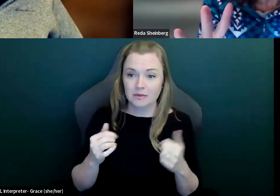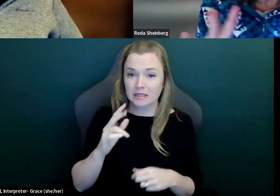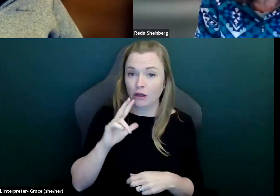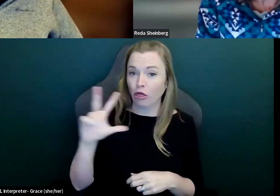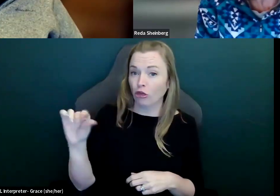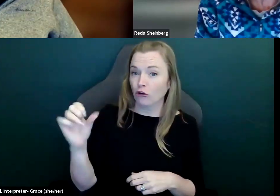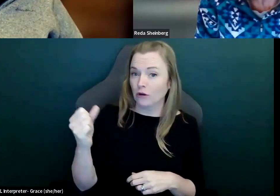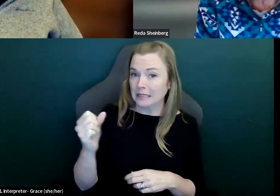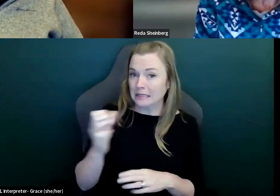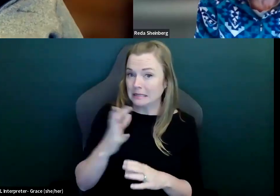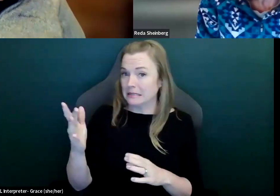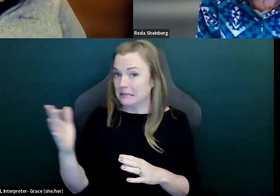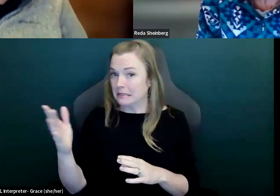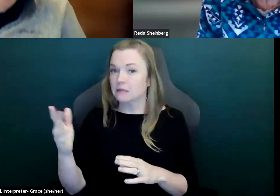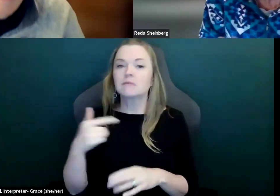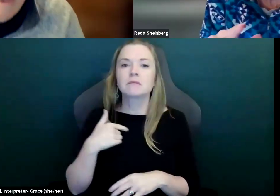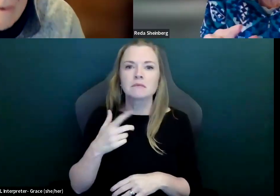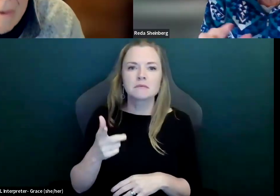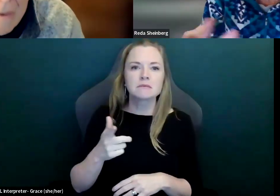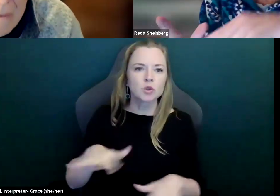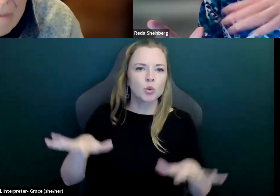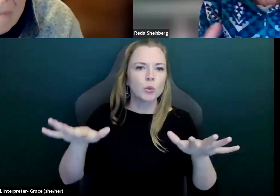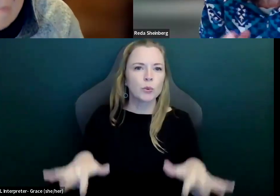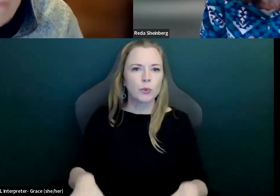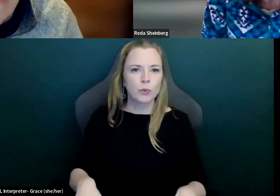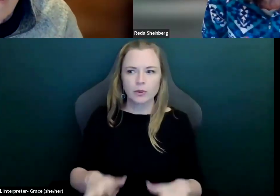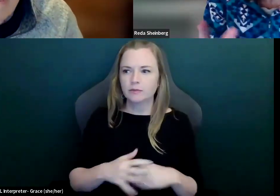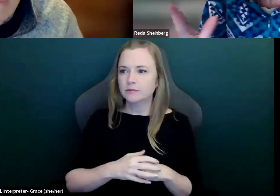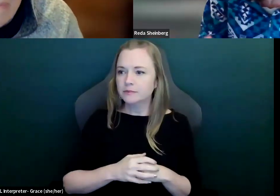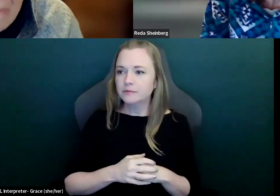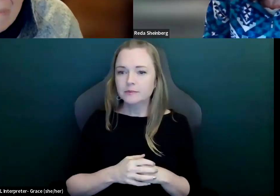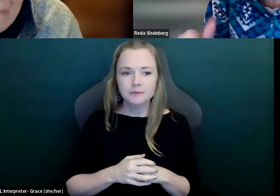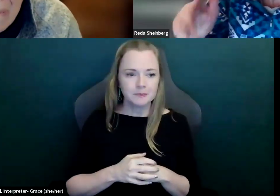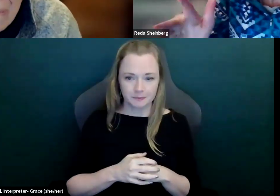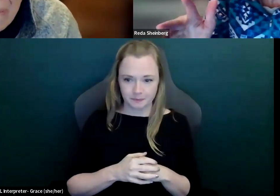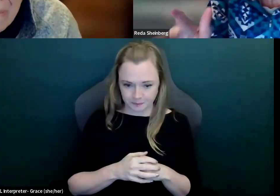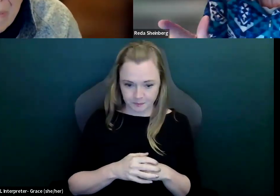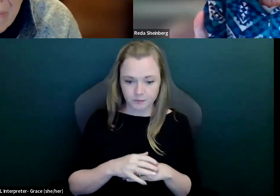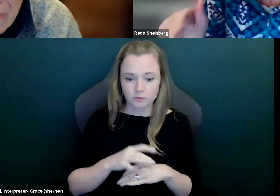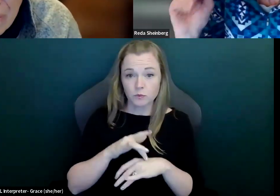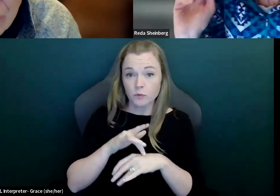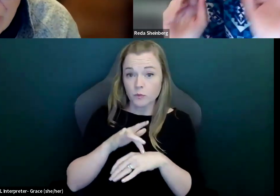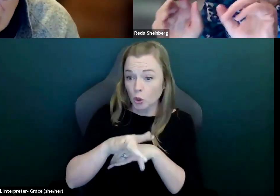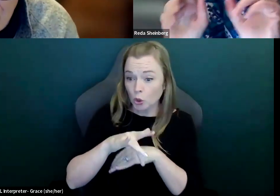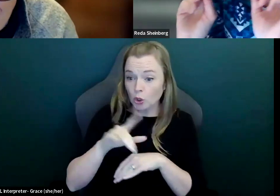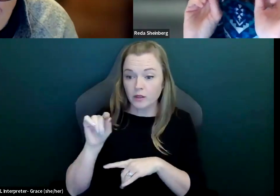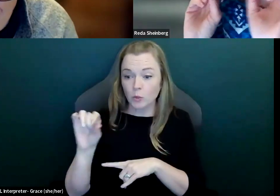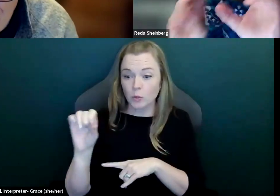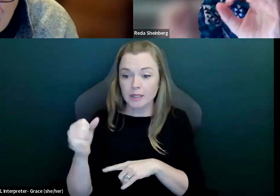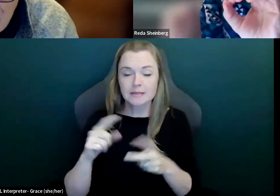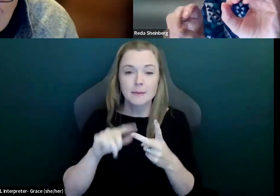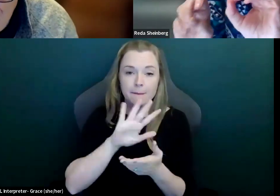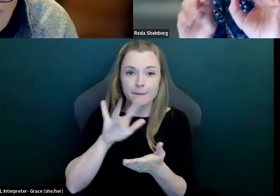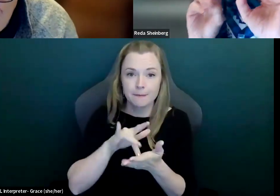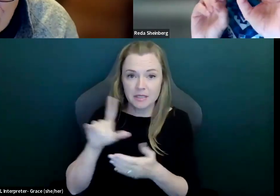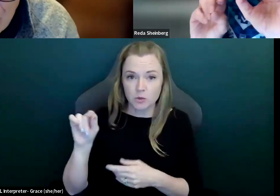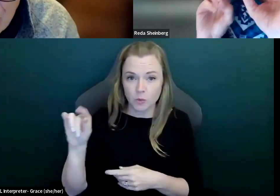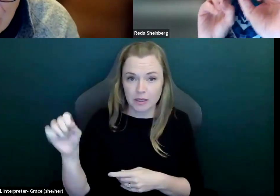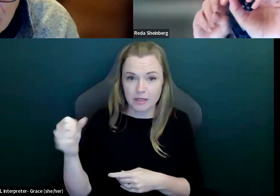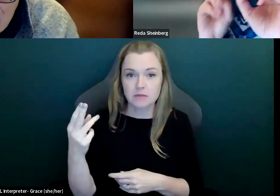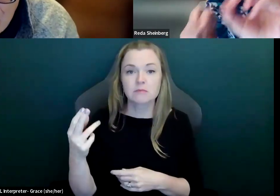he's calmed down a lot. I think the early 20s, the mid 20s was tougher. And now that he's